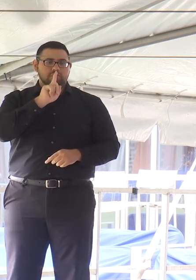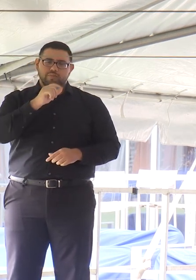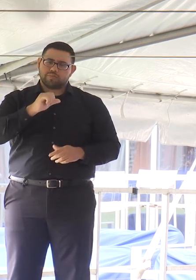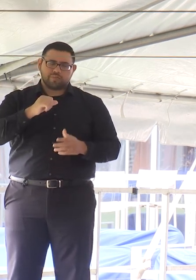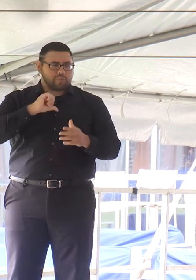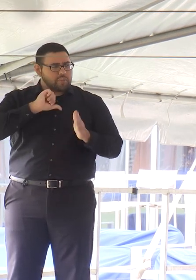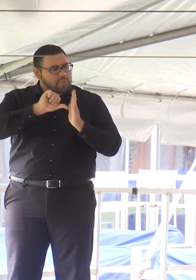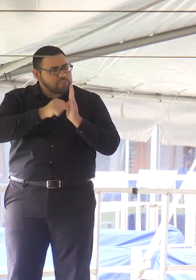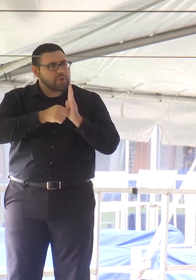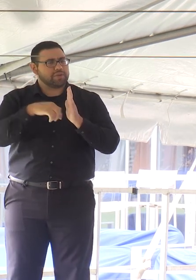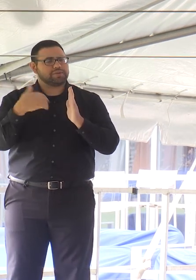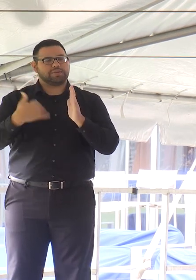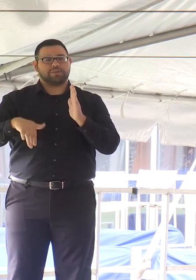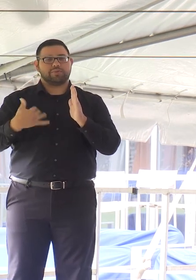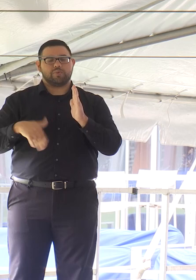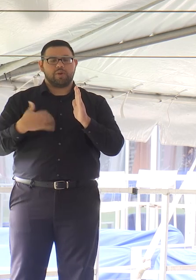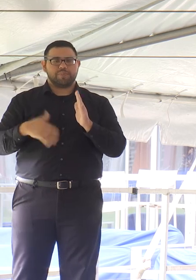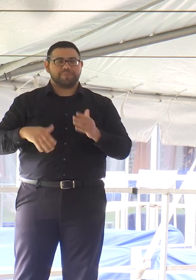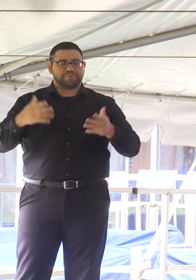impressed.